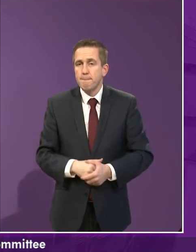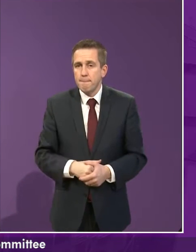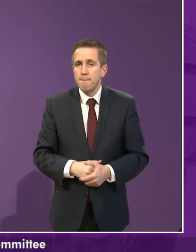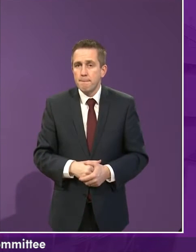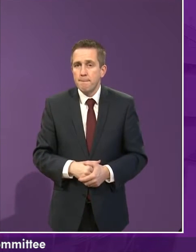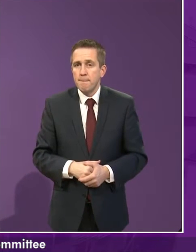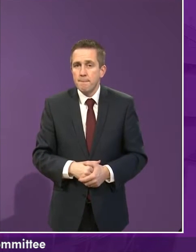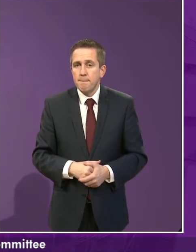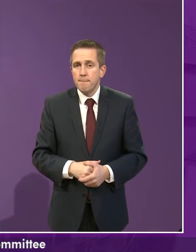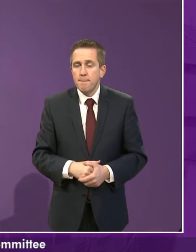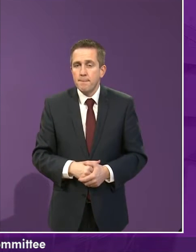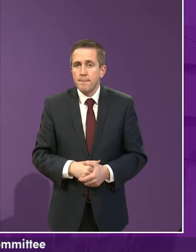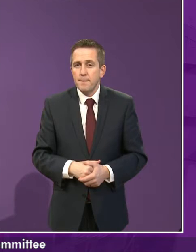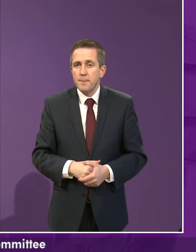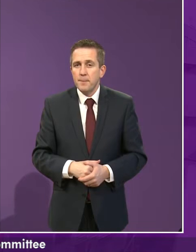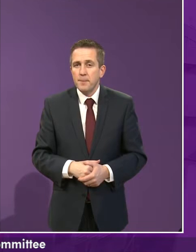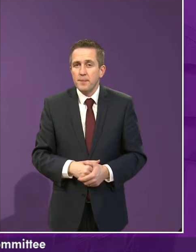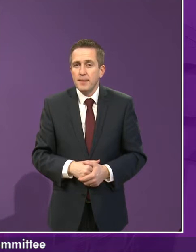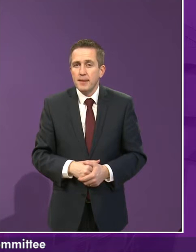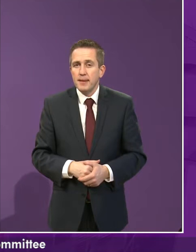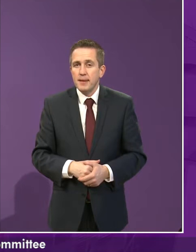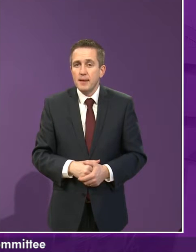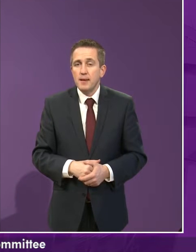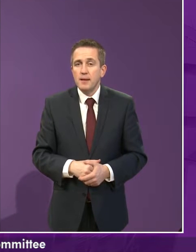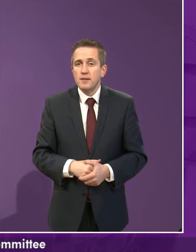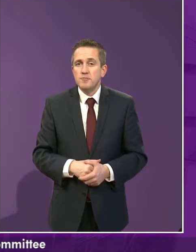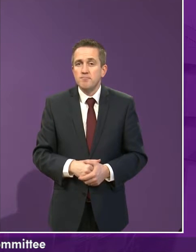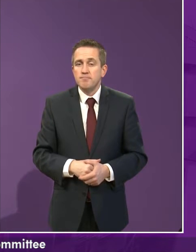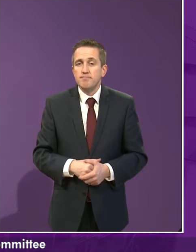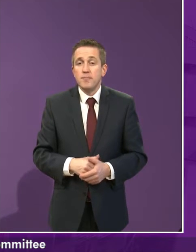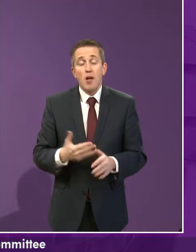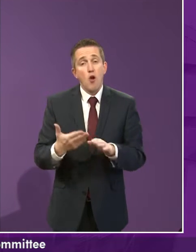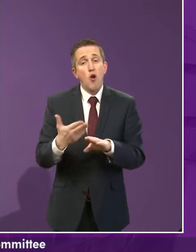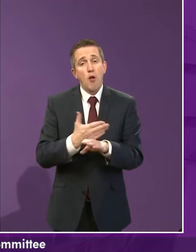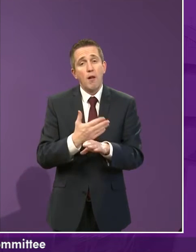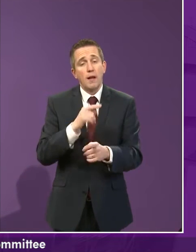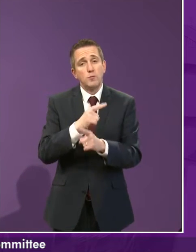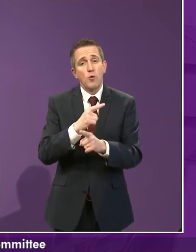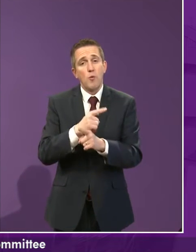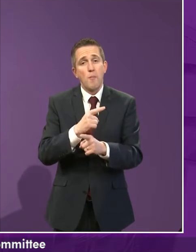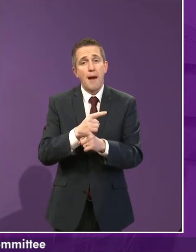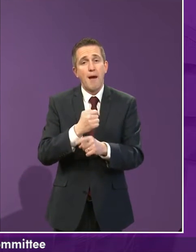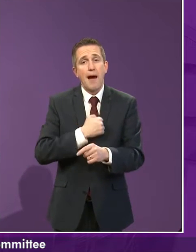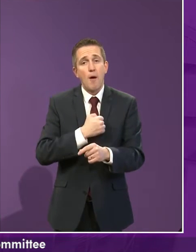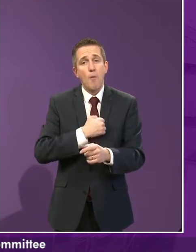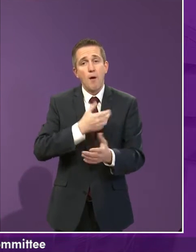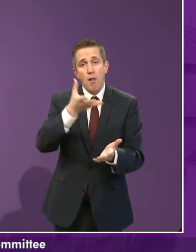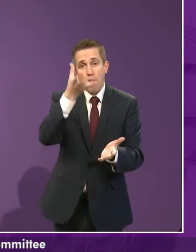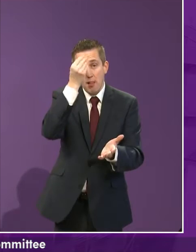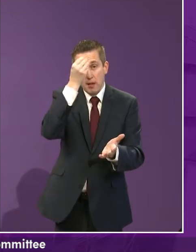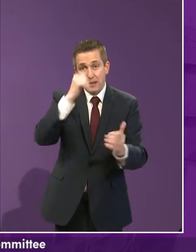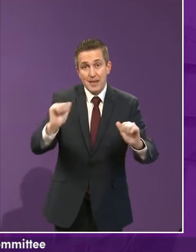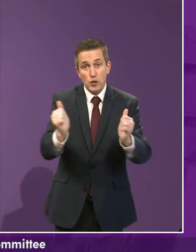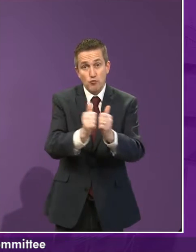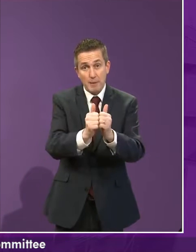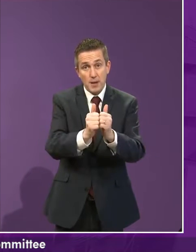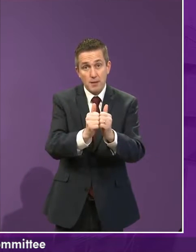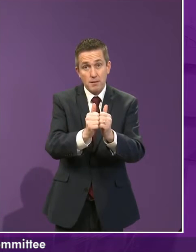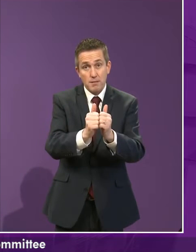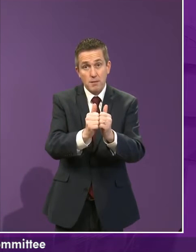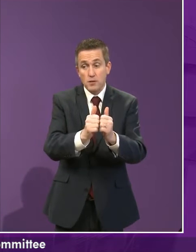We also, the learning agreements that I described earlier, I contact all students with disabilities